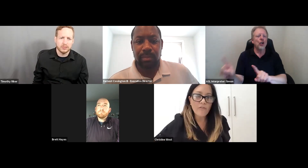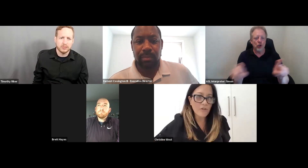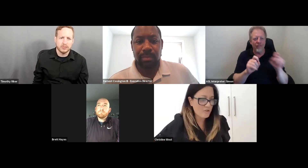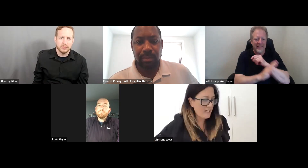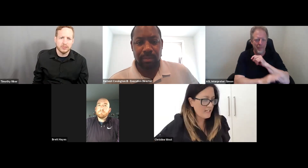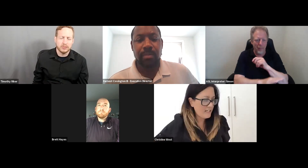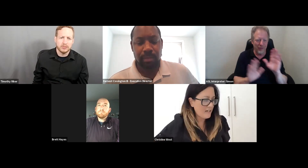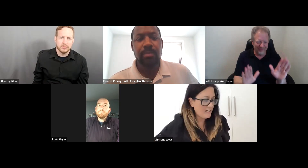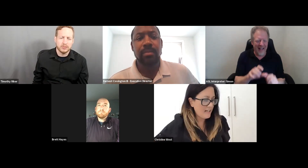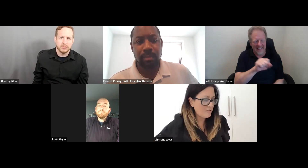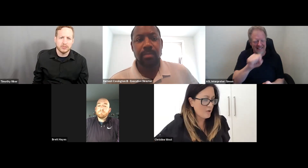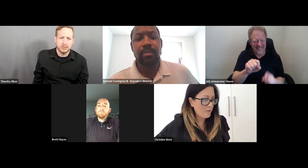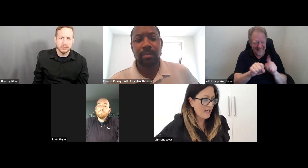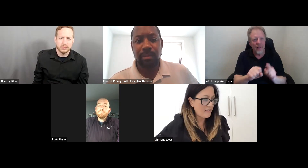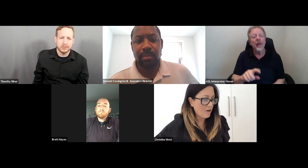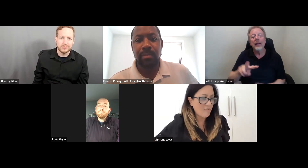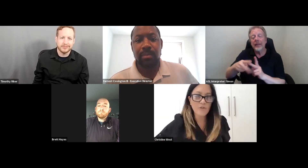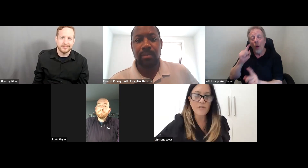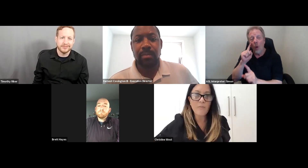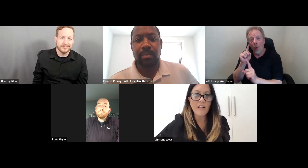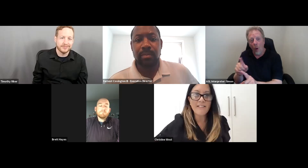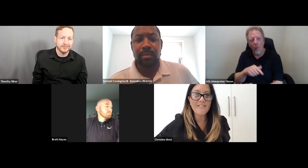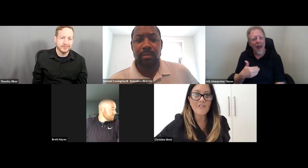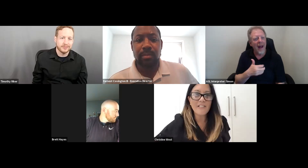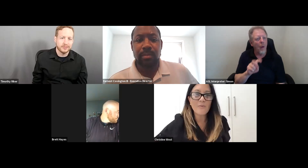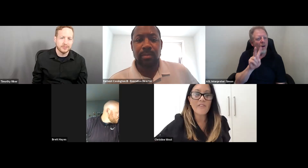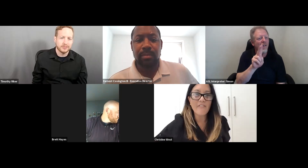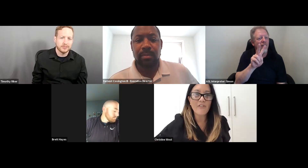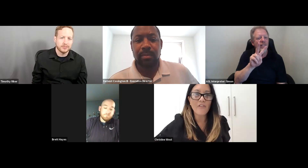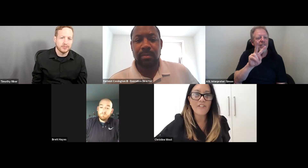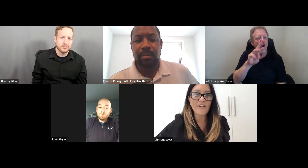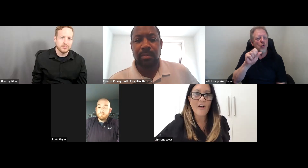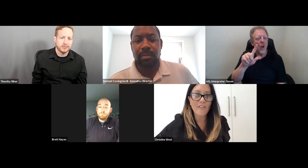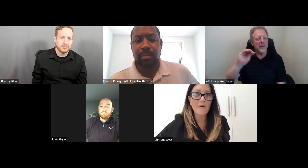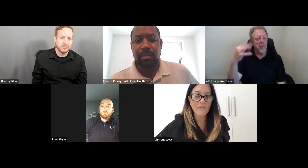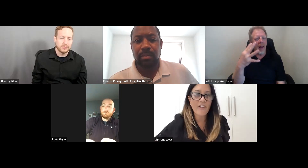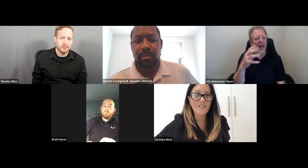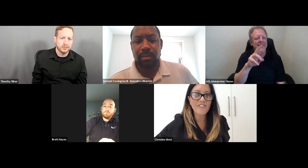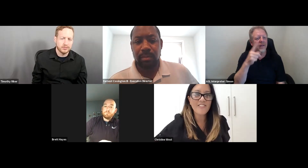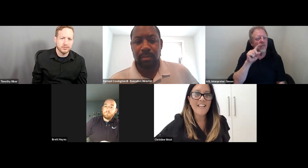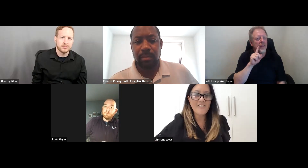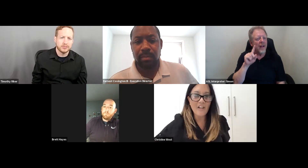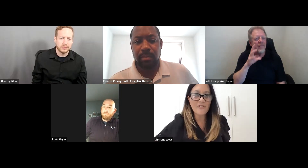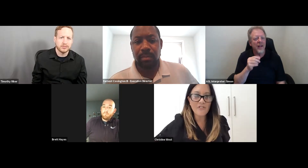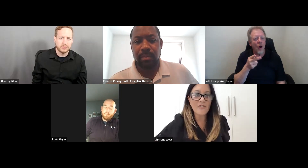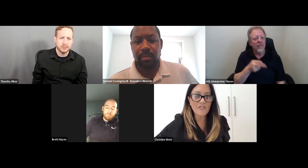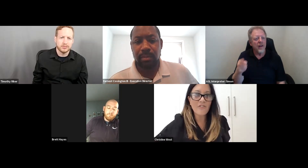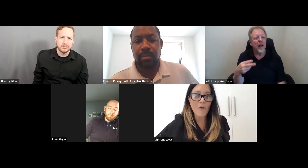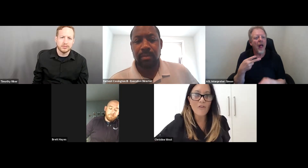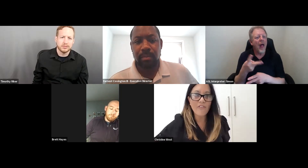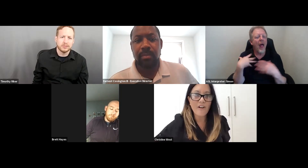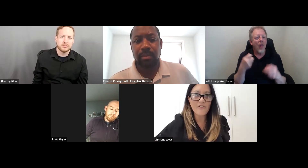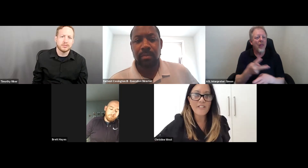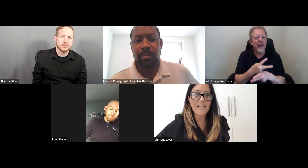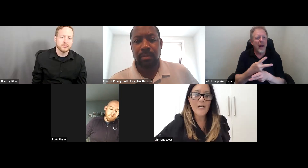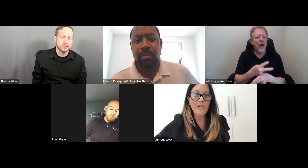second goal, workforce training. As you know, we had our virtual spotlight series with deaf and hard of hearing healthcare professionals, doctors and nurses